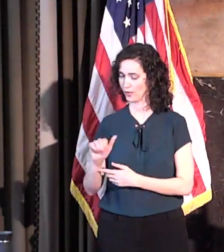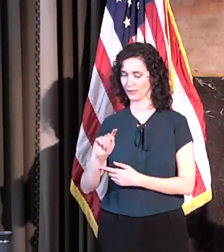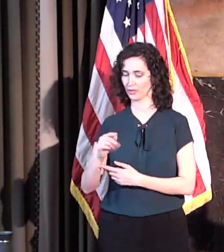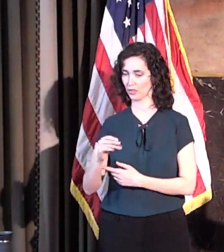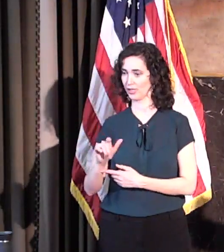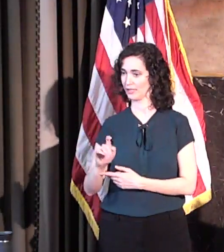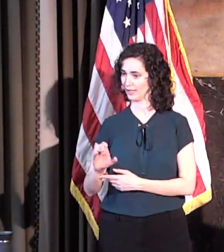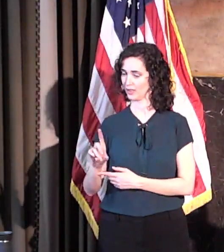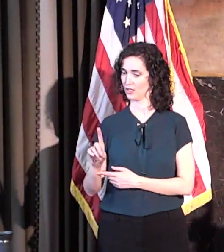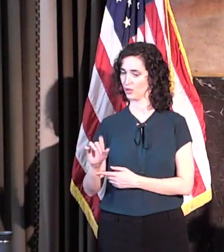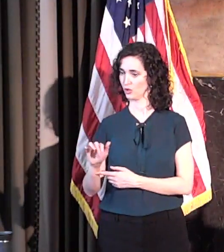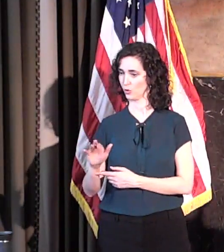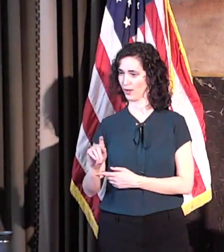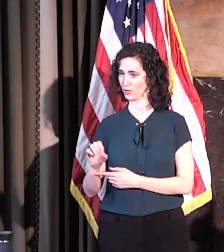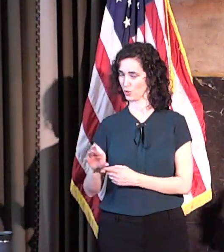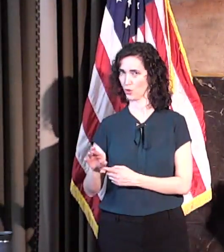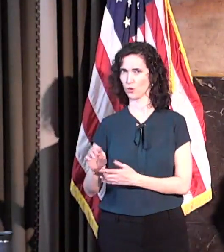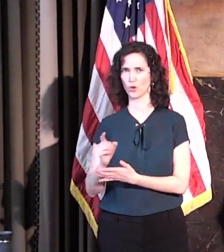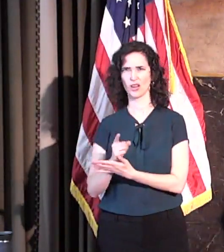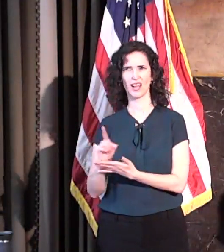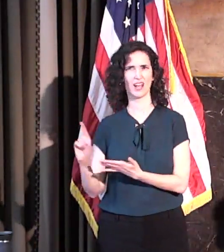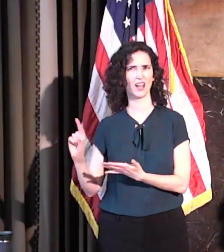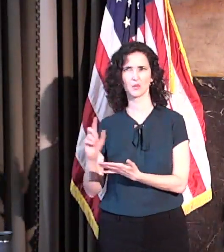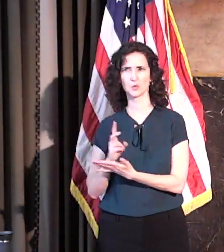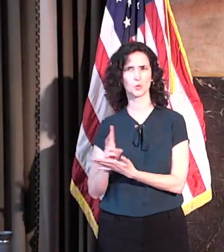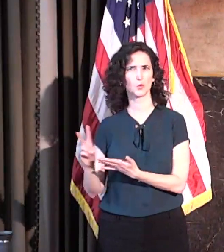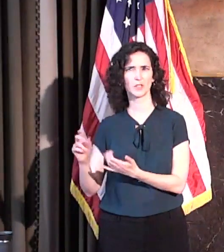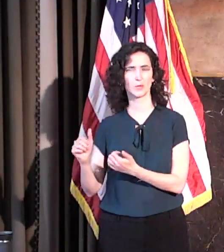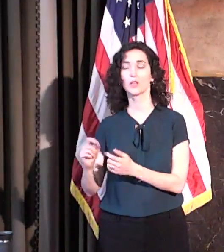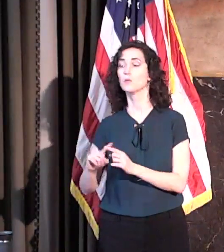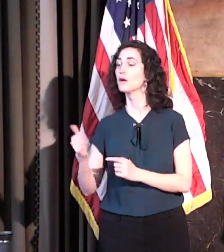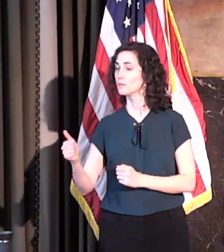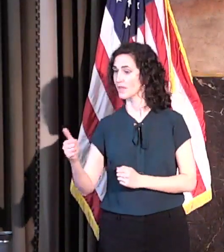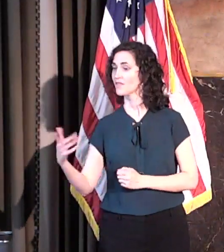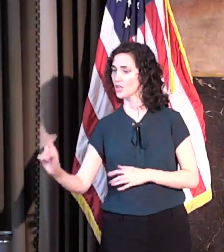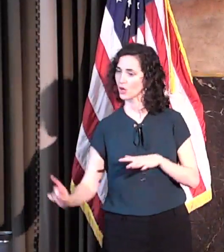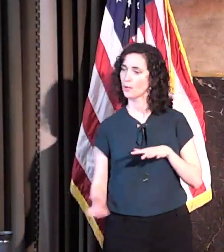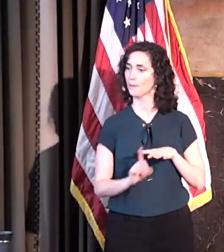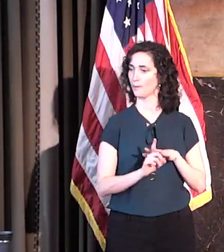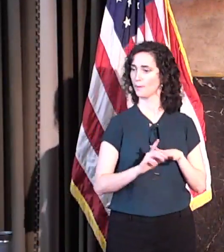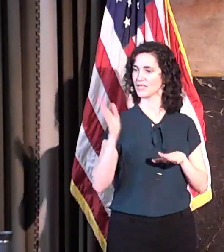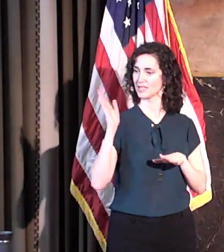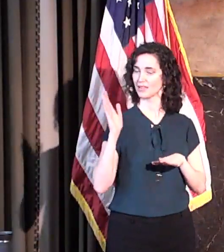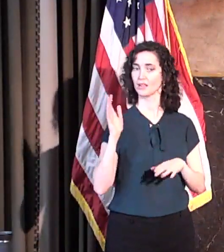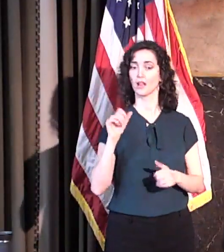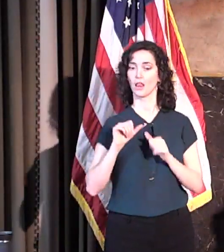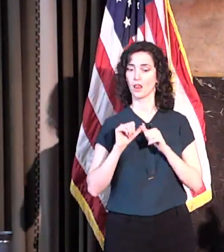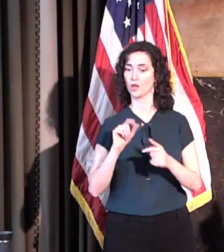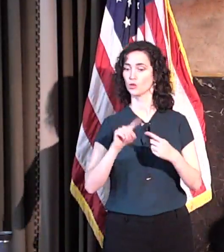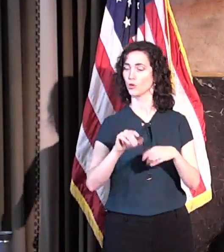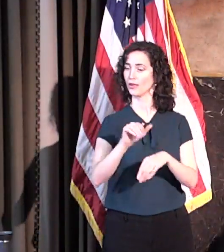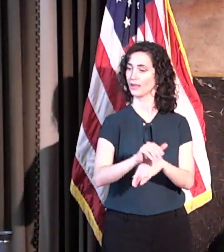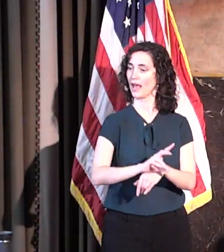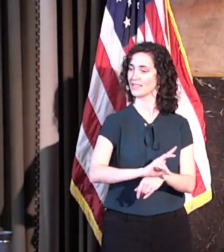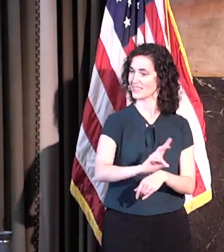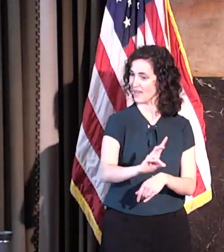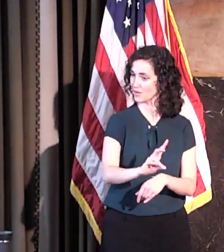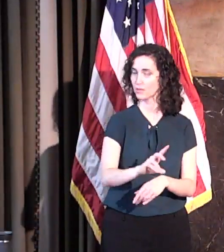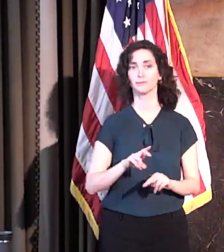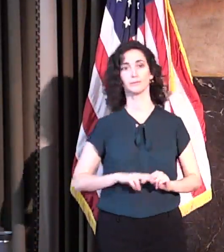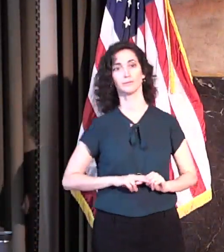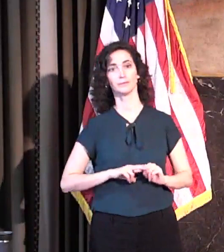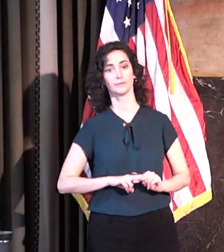whether it was last week or the week before, I really don't remember, there to testify up until about 7 o'clock at night, and was not called to testify